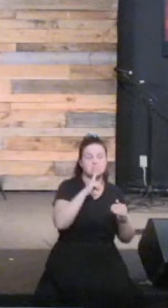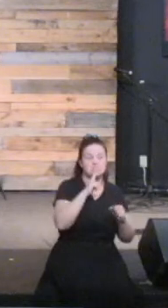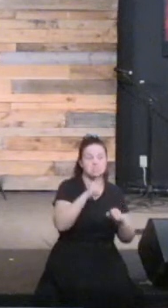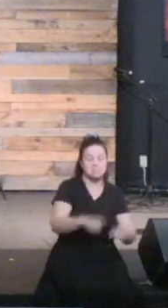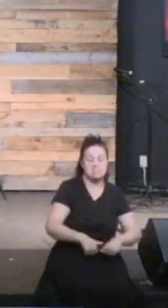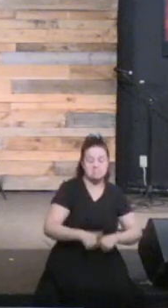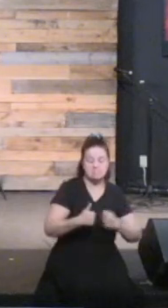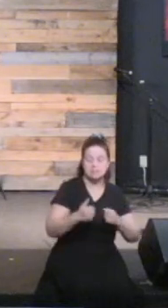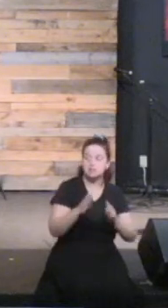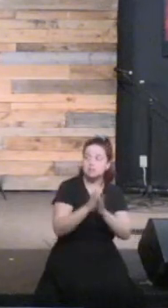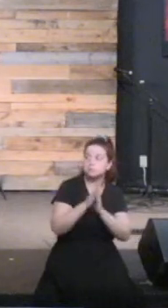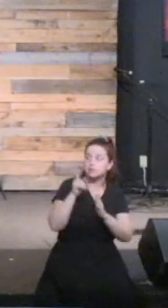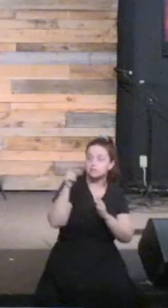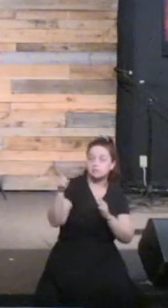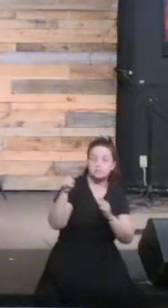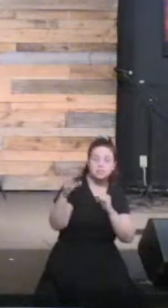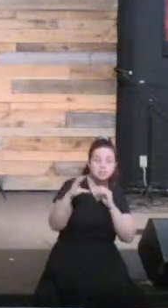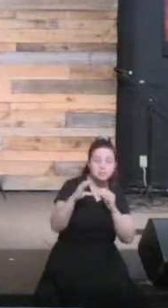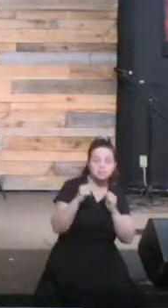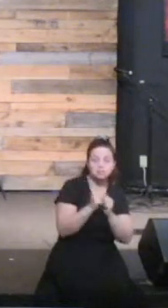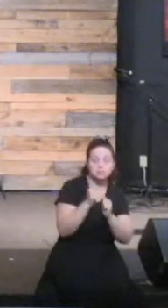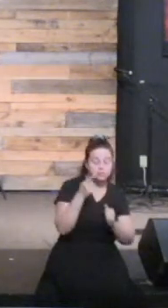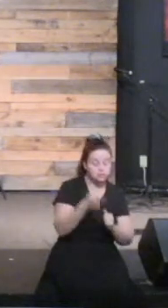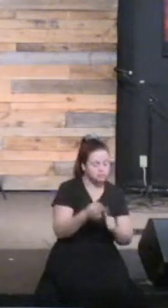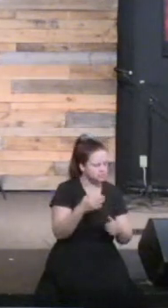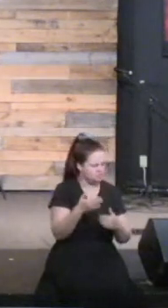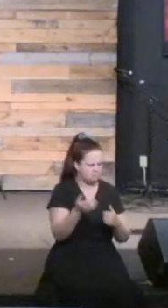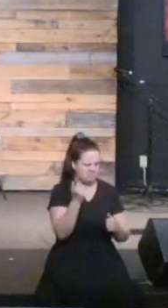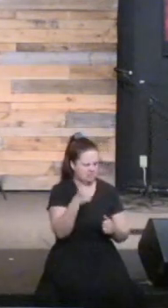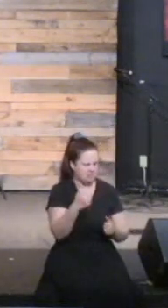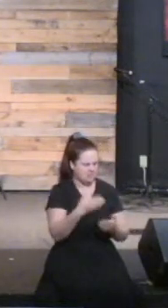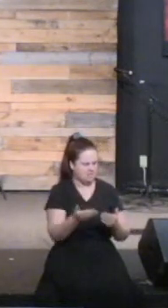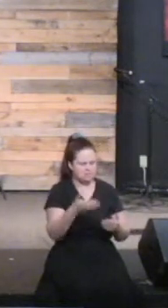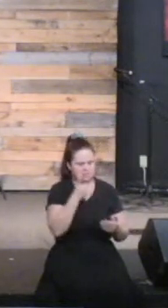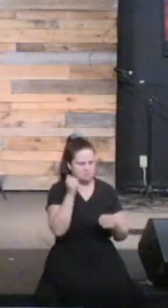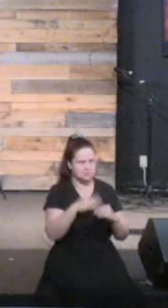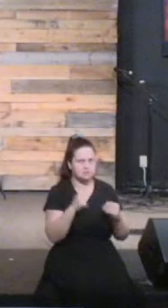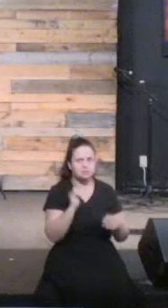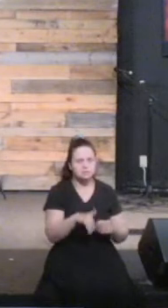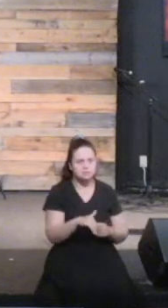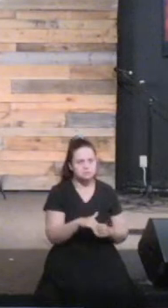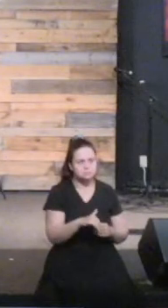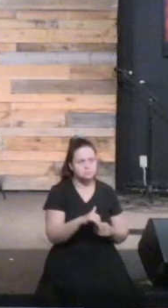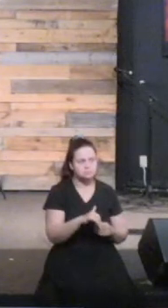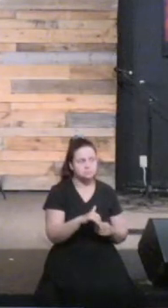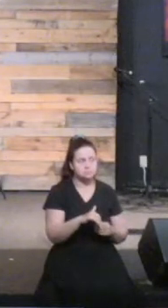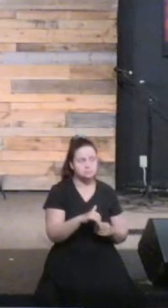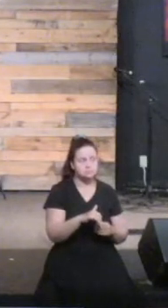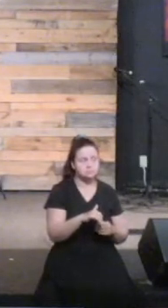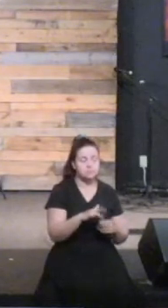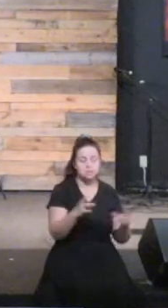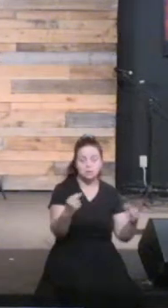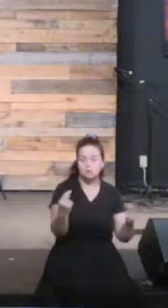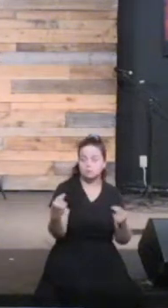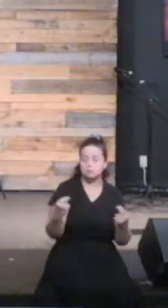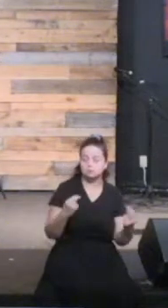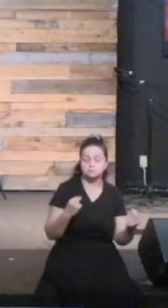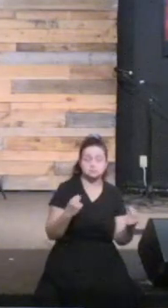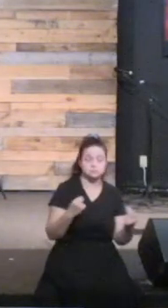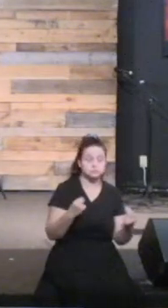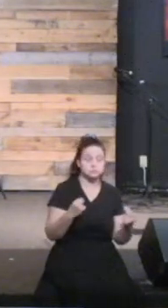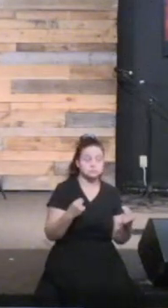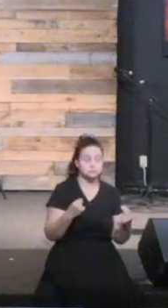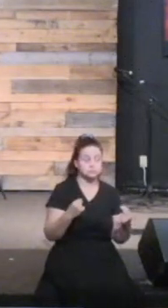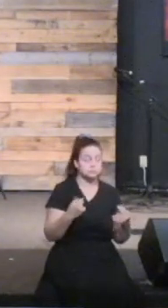him and he conversed with you is there anything better than that I'm the